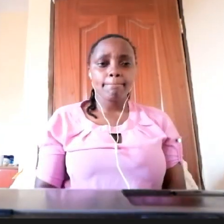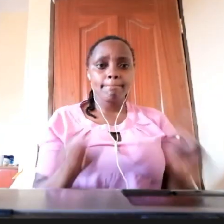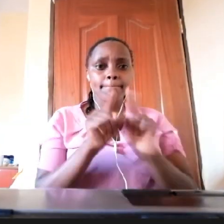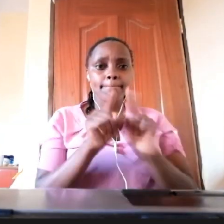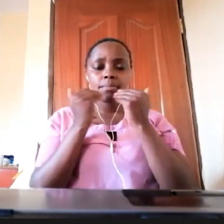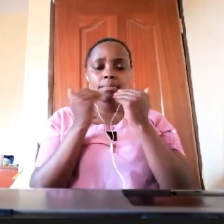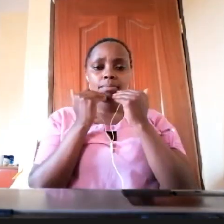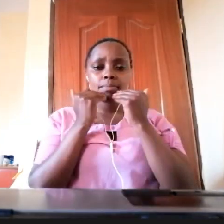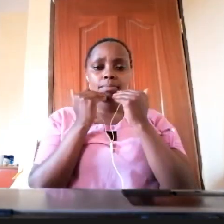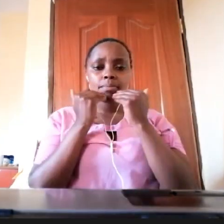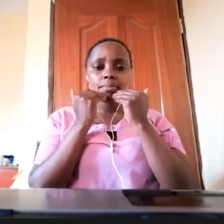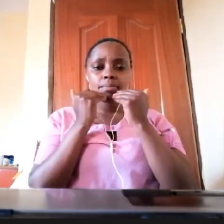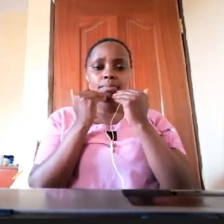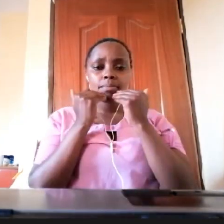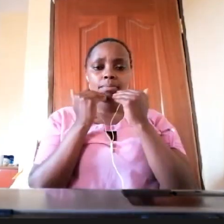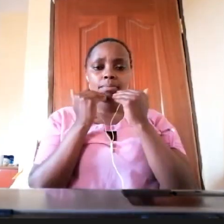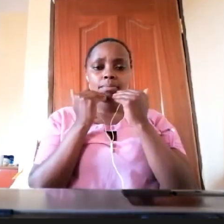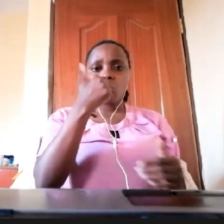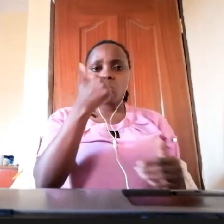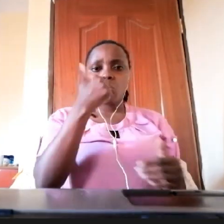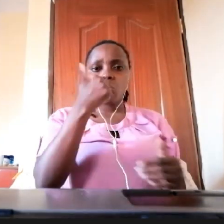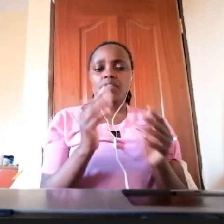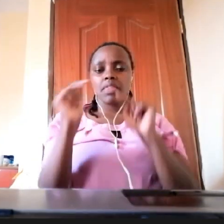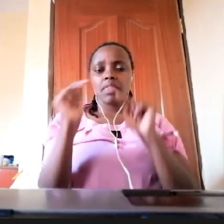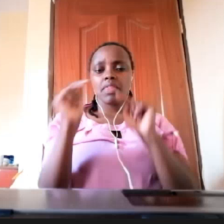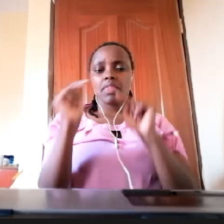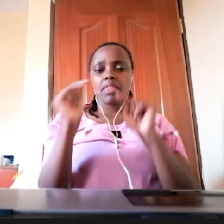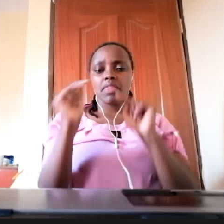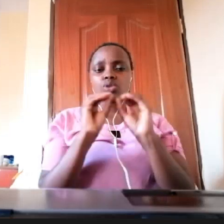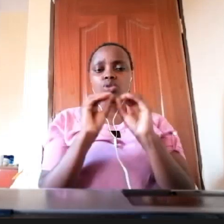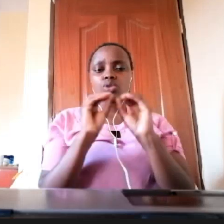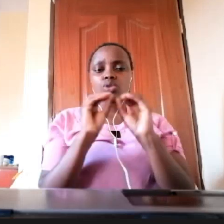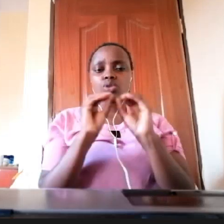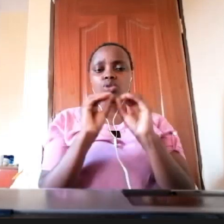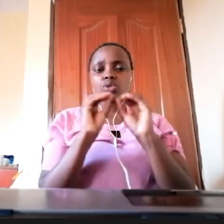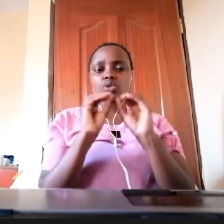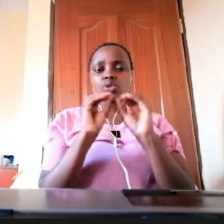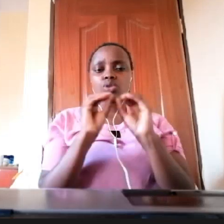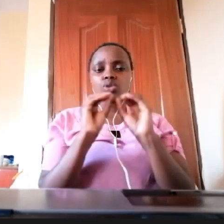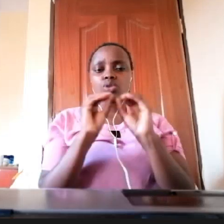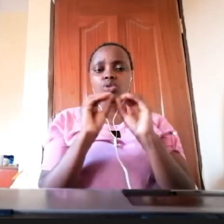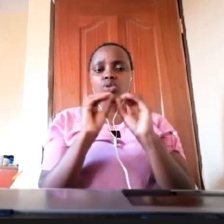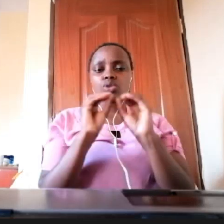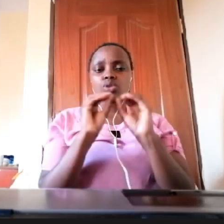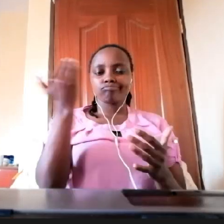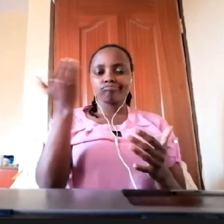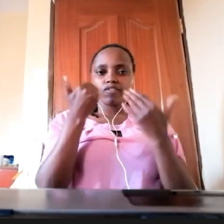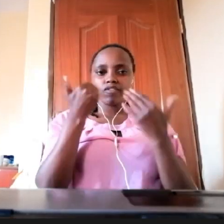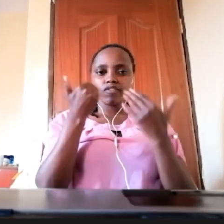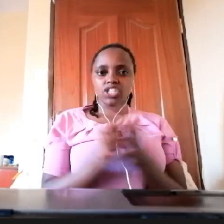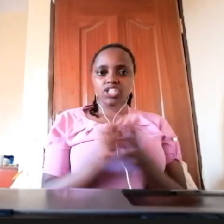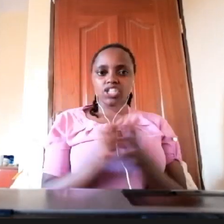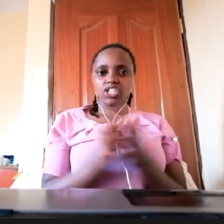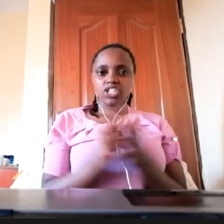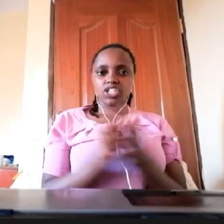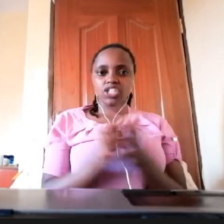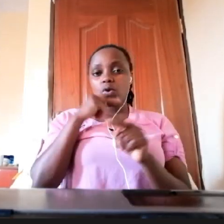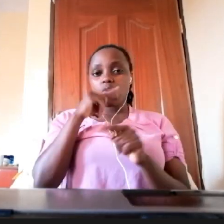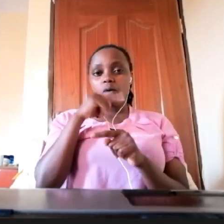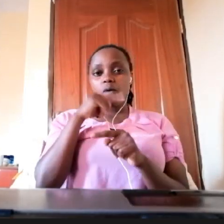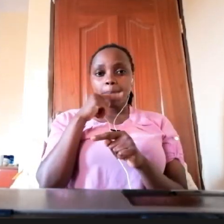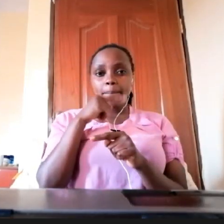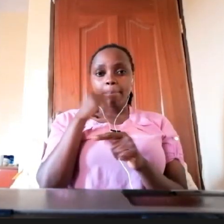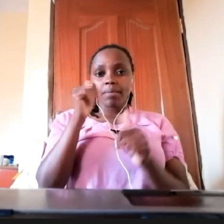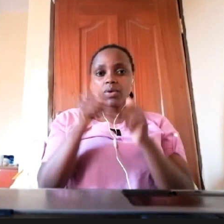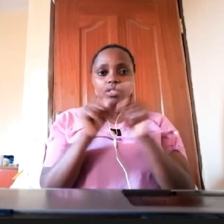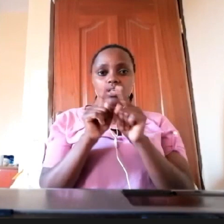of the committee, who was not able to make it, but sent her presentation and her remarks, which